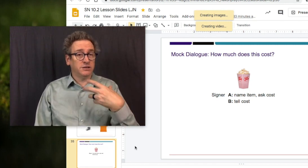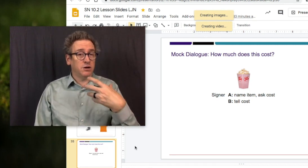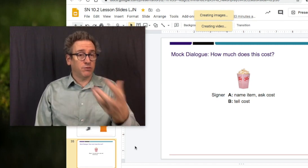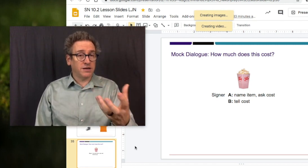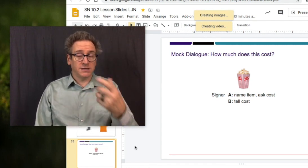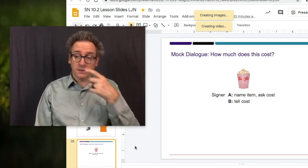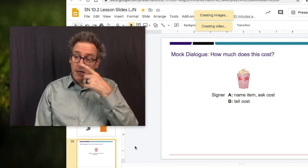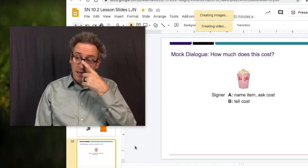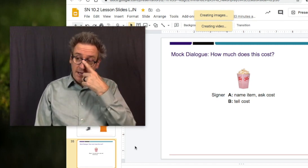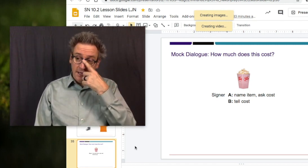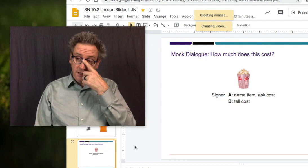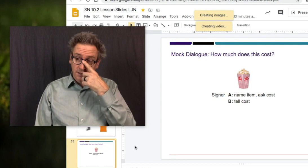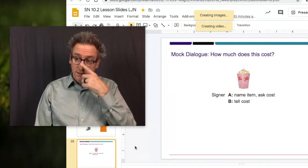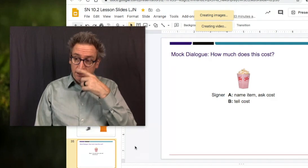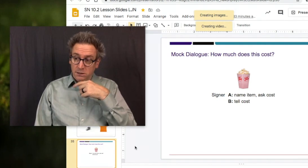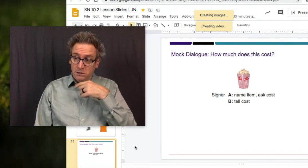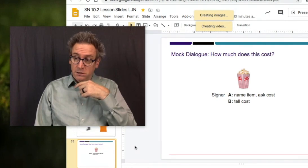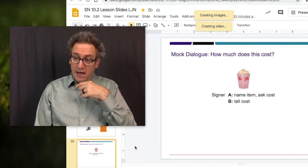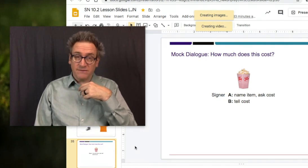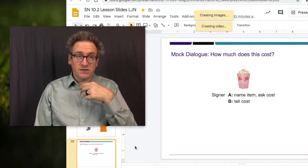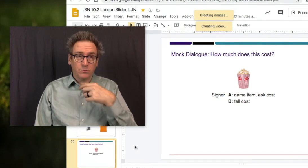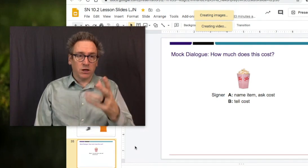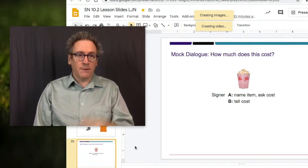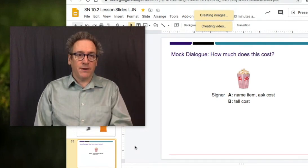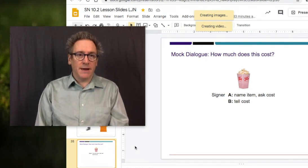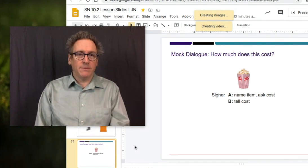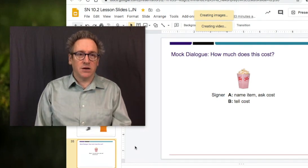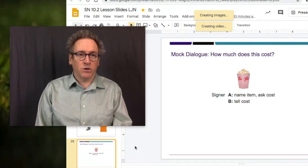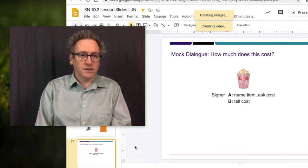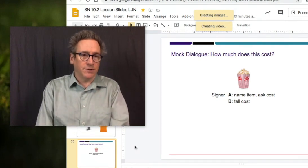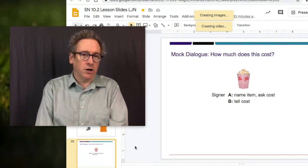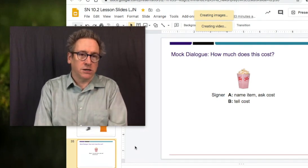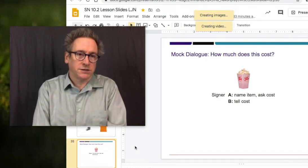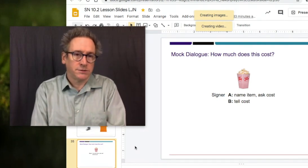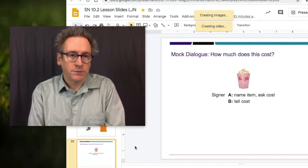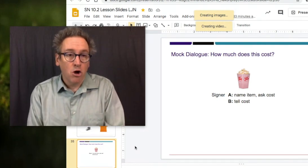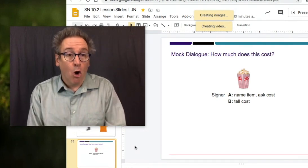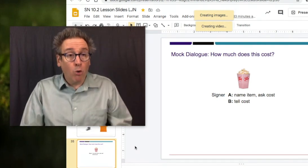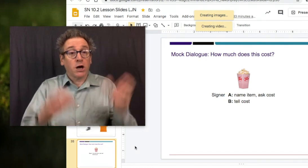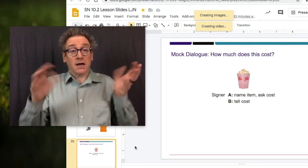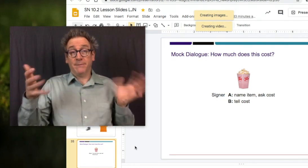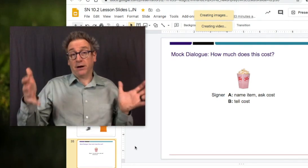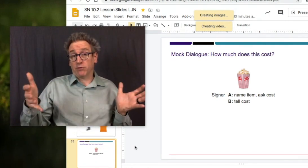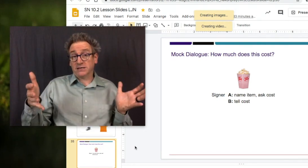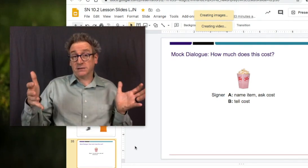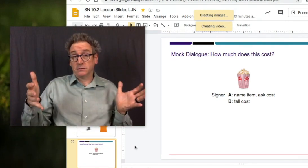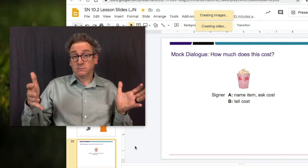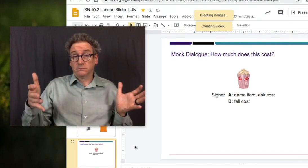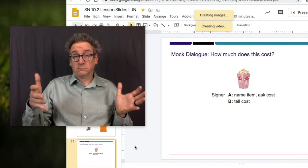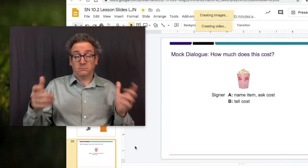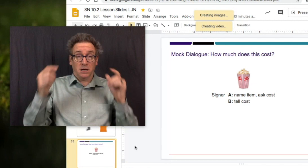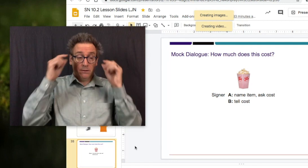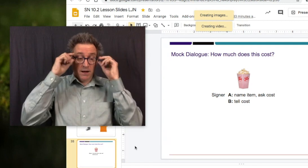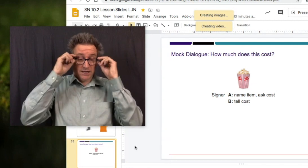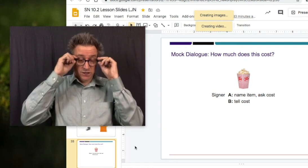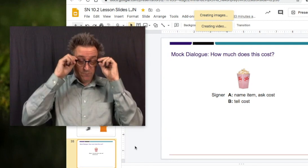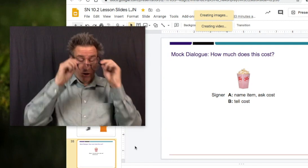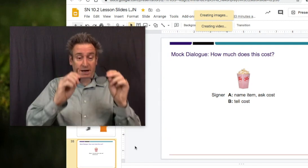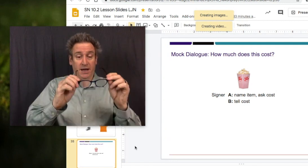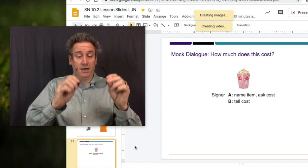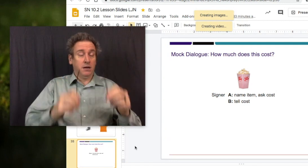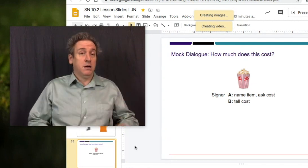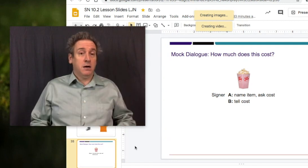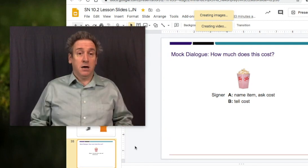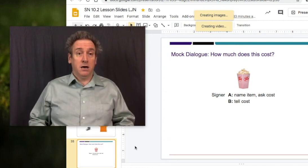getting to know prices is have someone look up on Amazon what something costs, or compare prices. I just